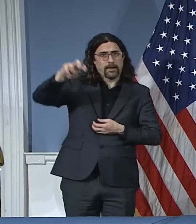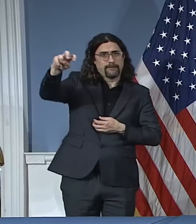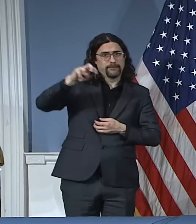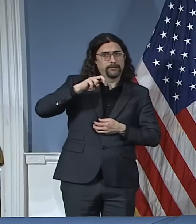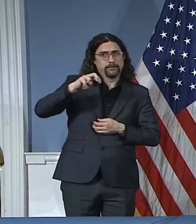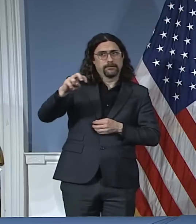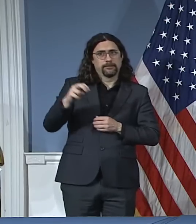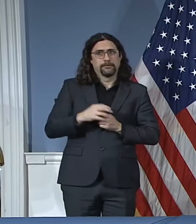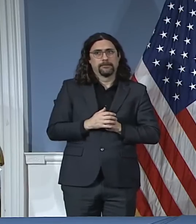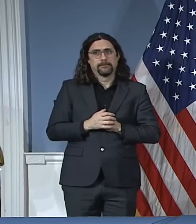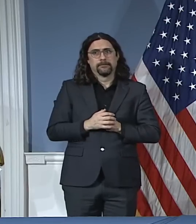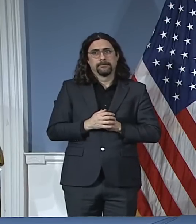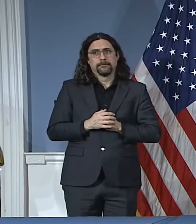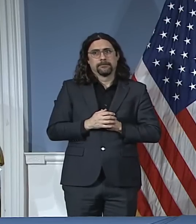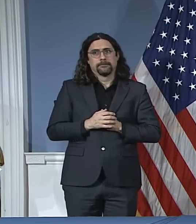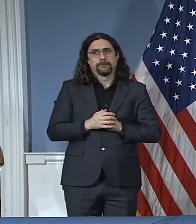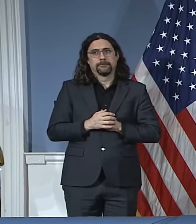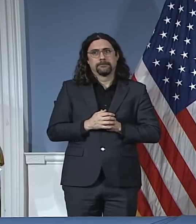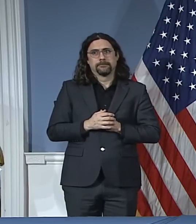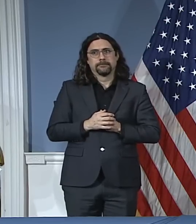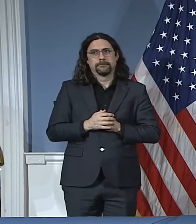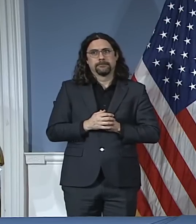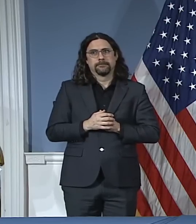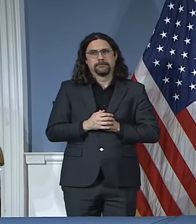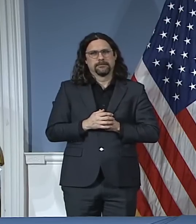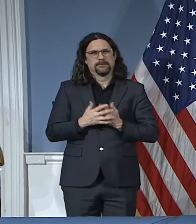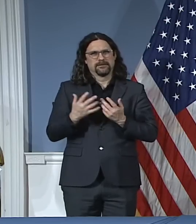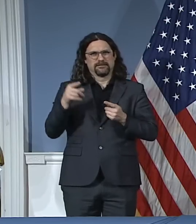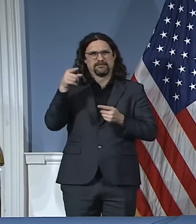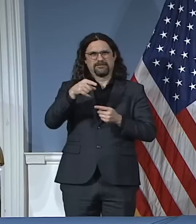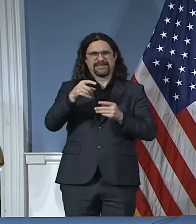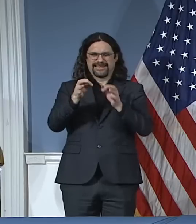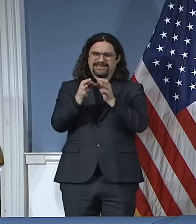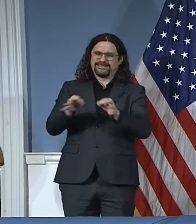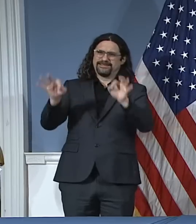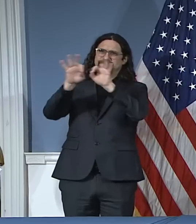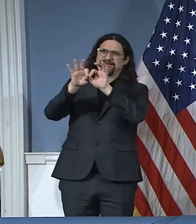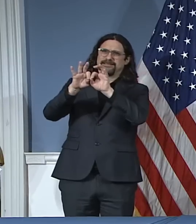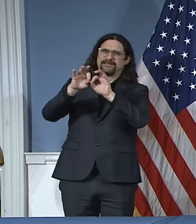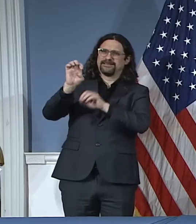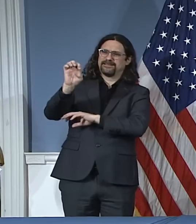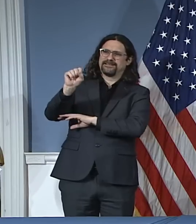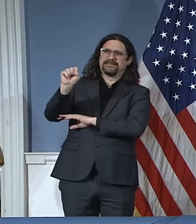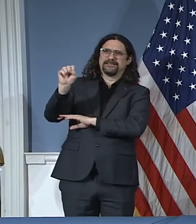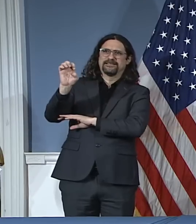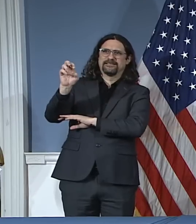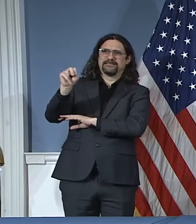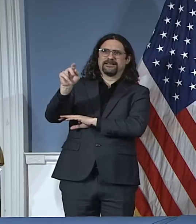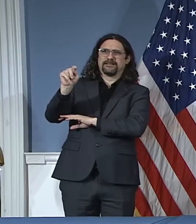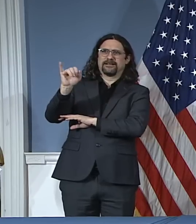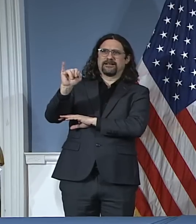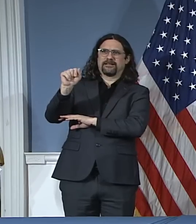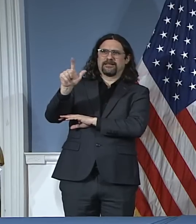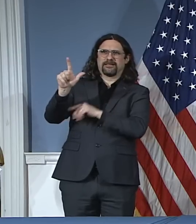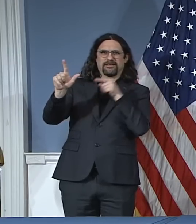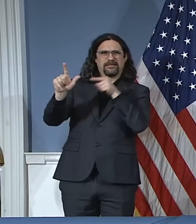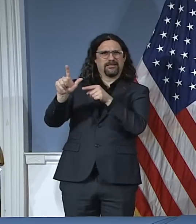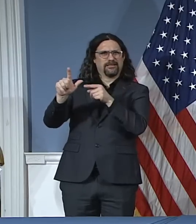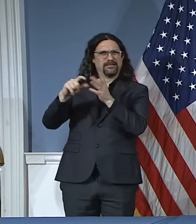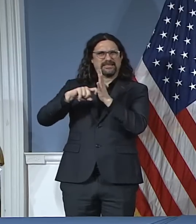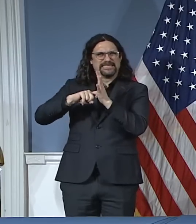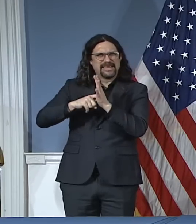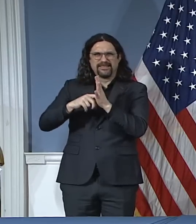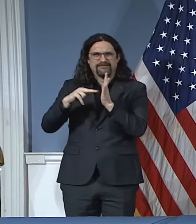in terms of how people deal with this crisis. And the question that was asked of me is if car repair, mechanic